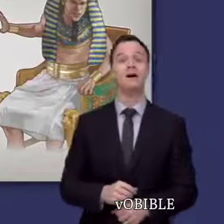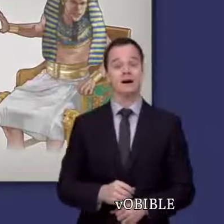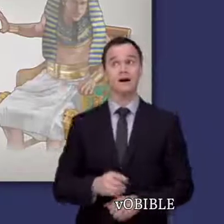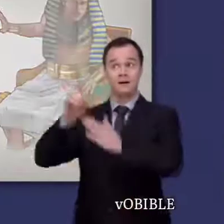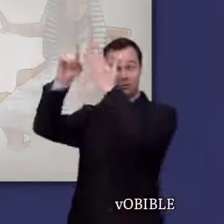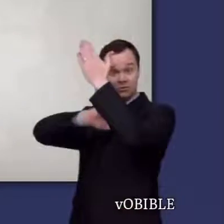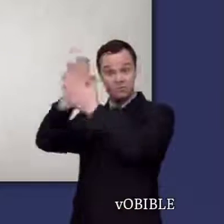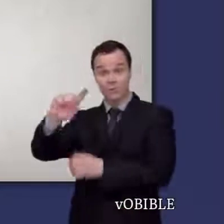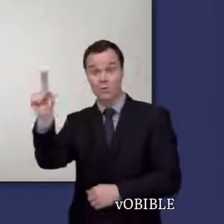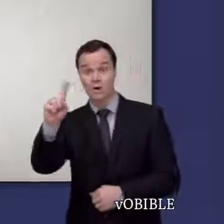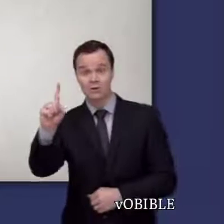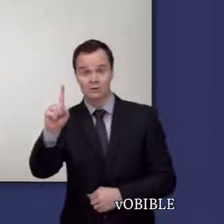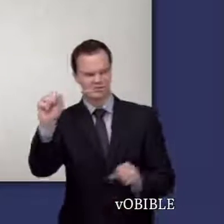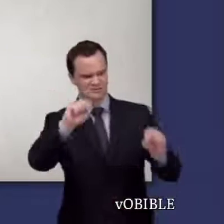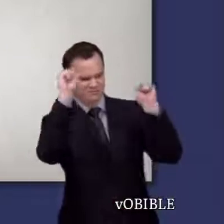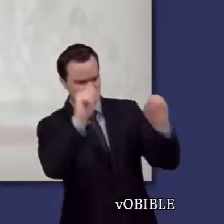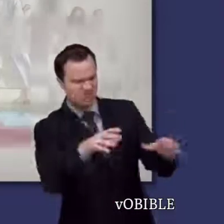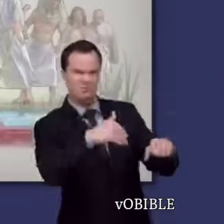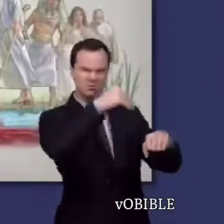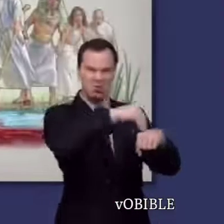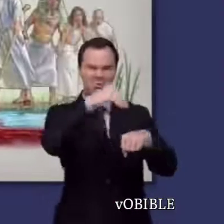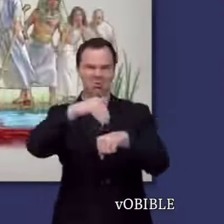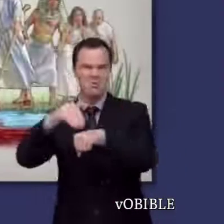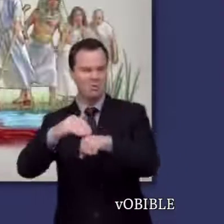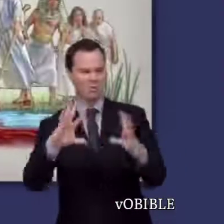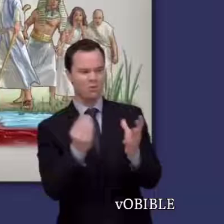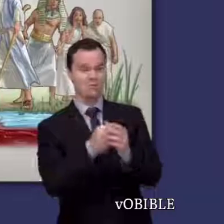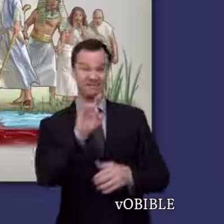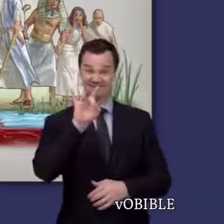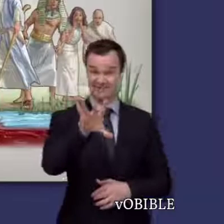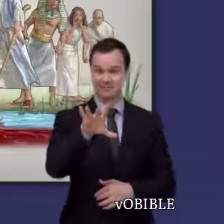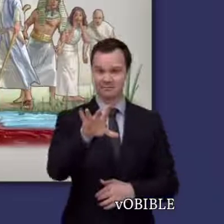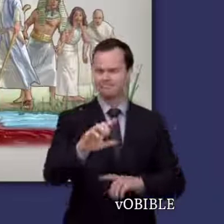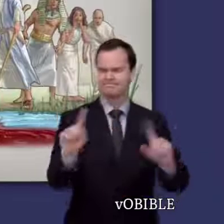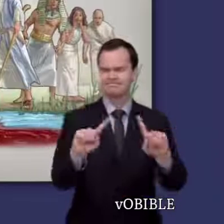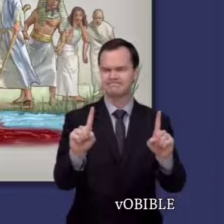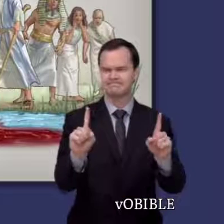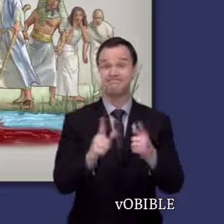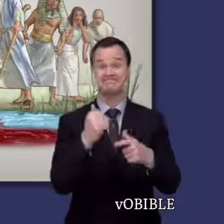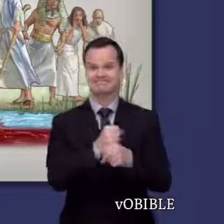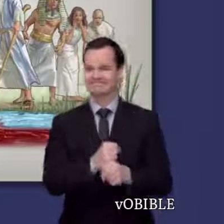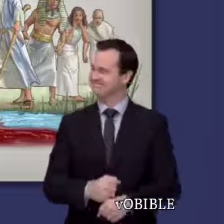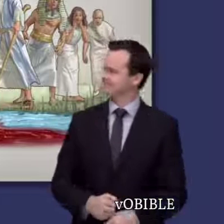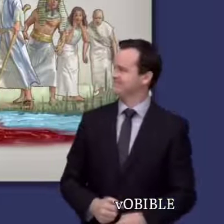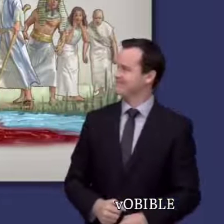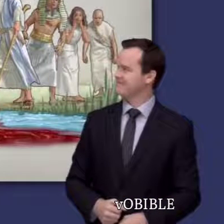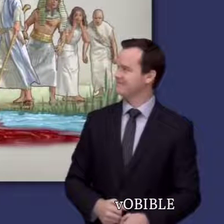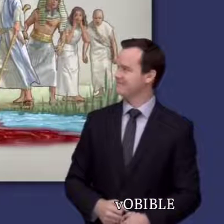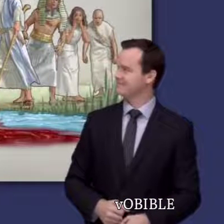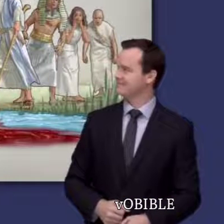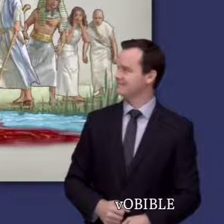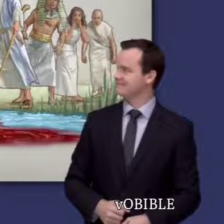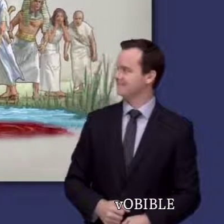so. Jehovah responds by bringing 10 plagues on Egypt. These include turning the Nile